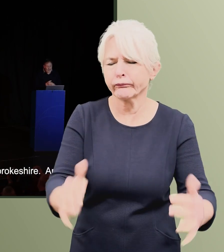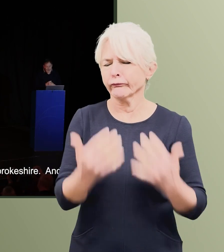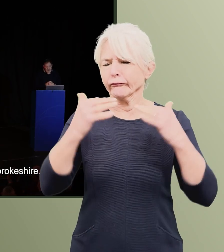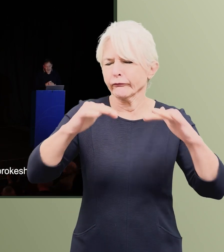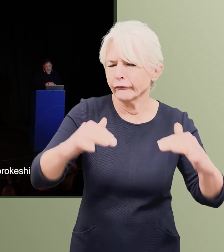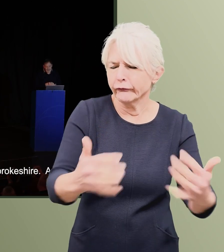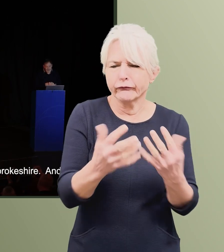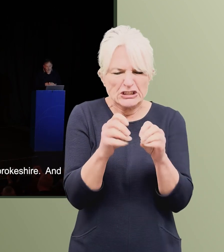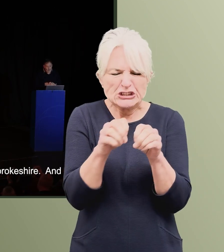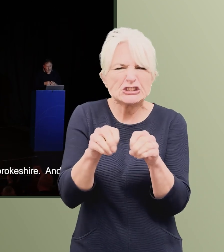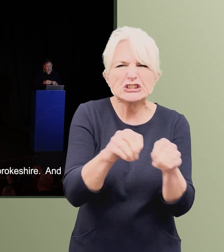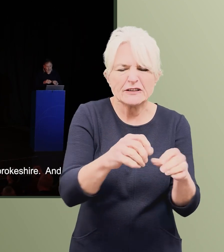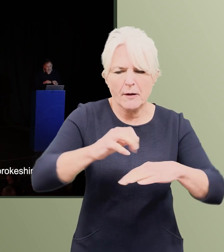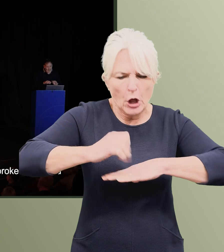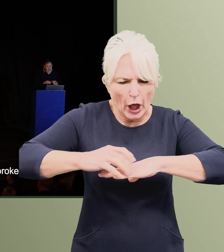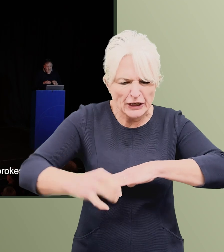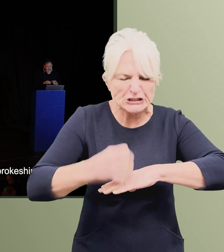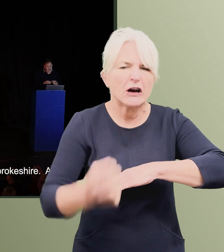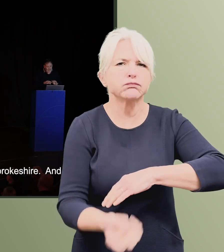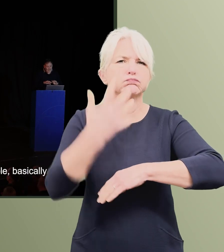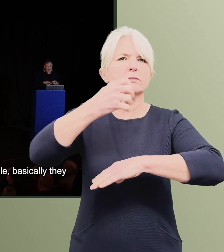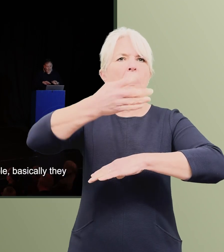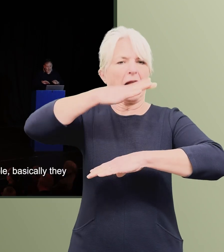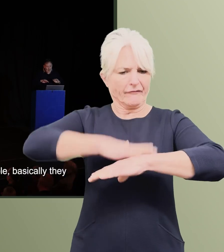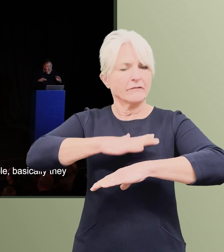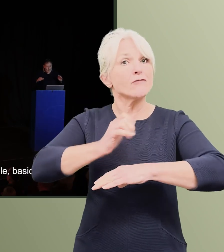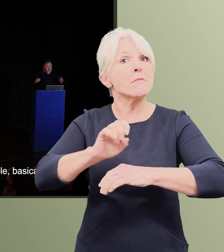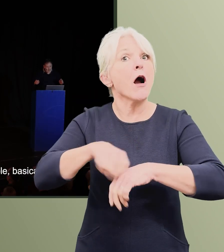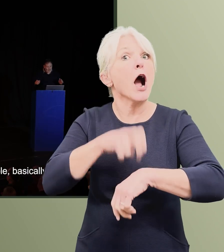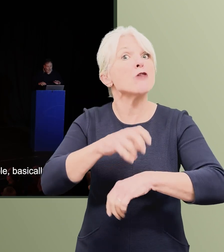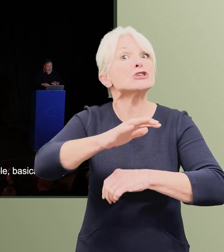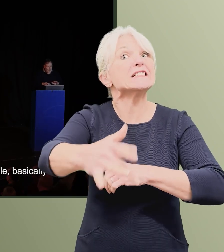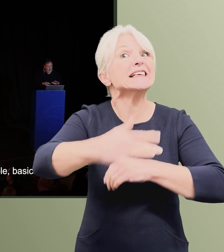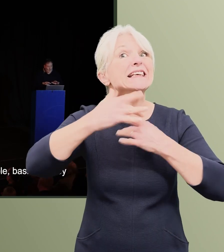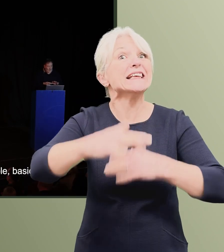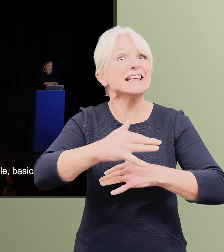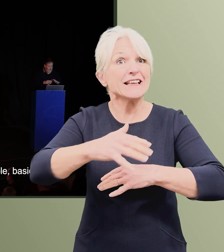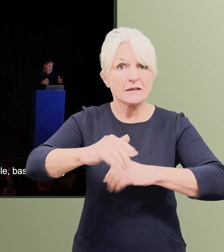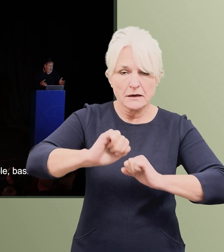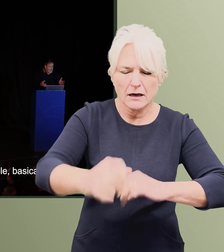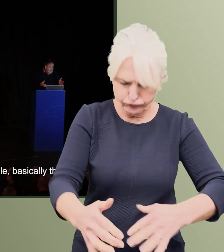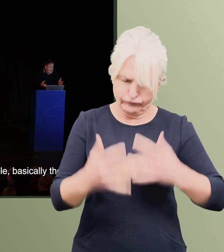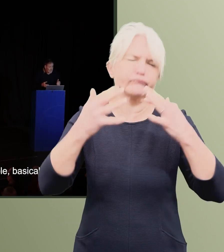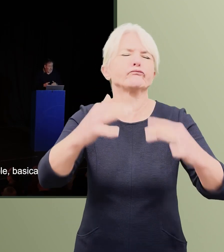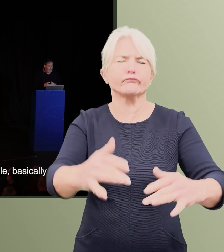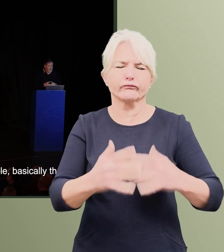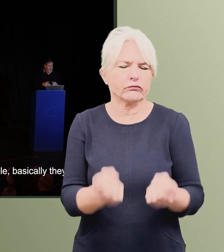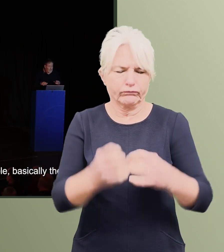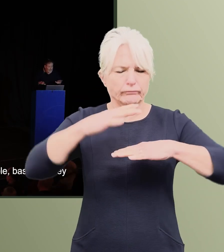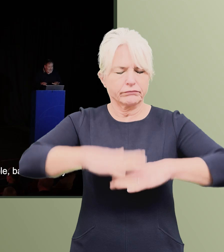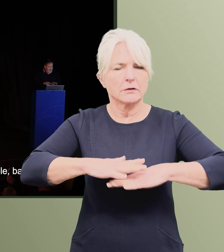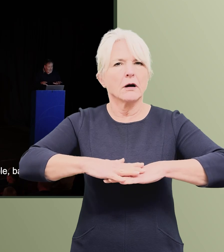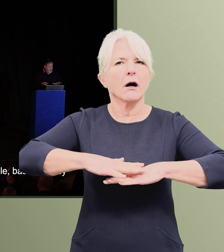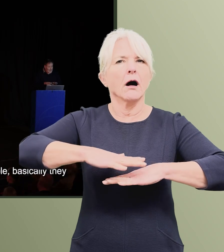Pembrokeshire. And rather than the sediments following the contours of a disused site, for